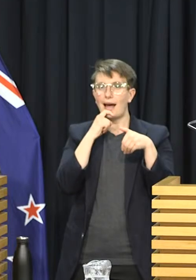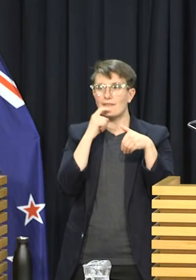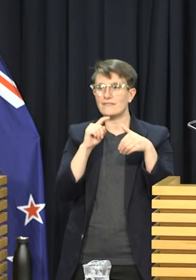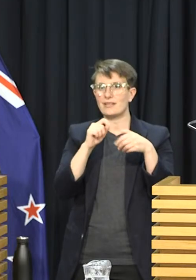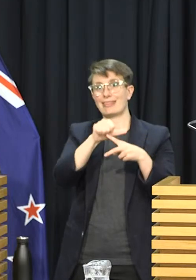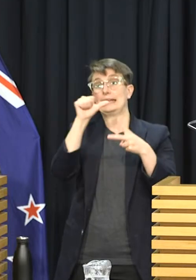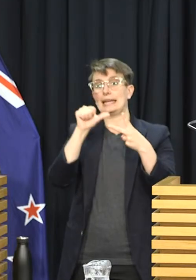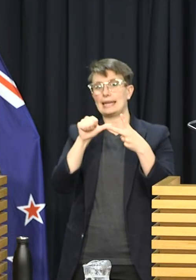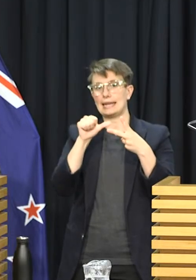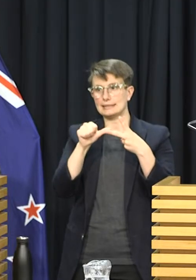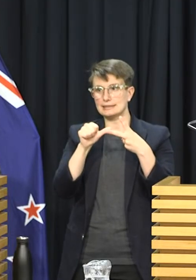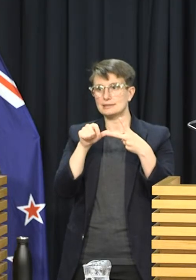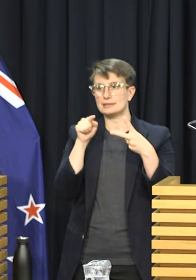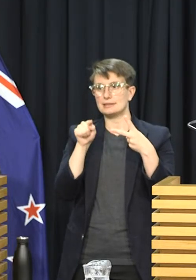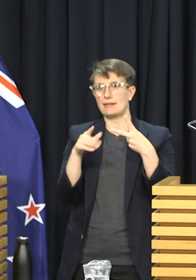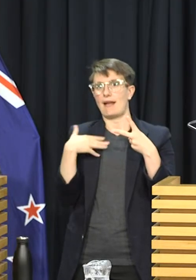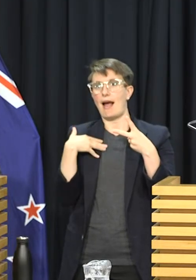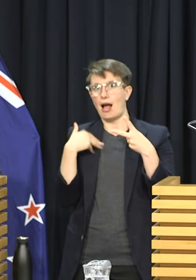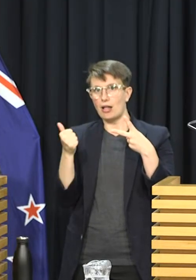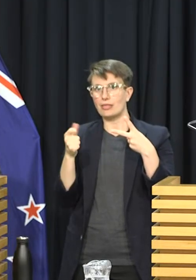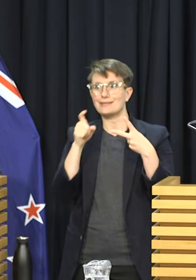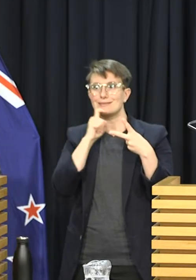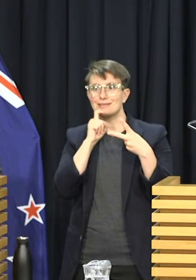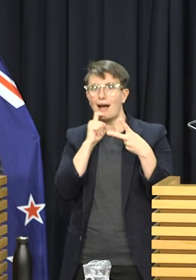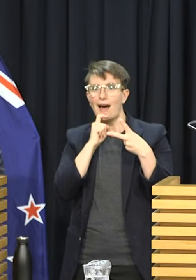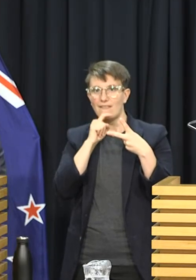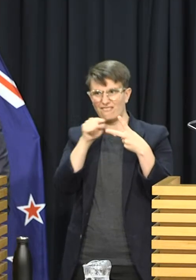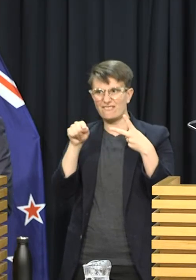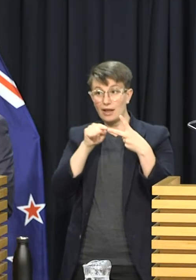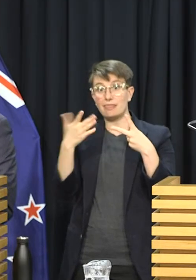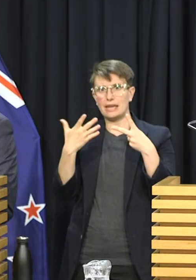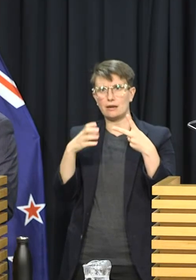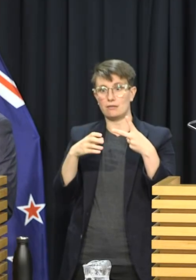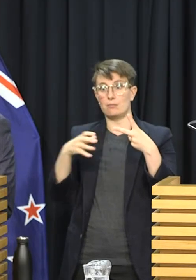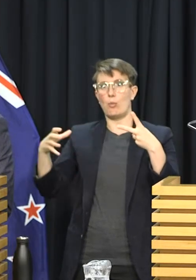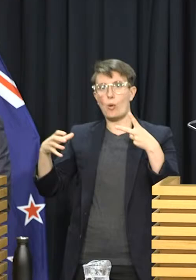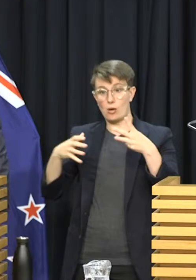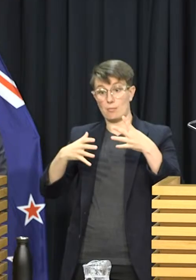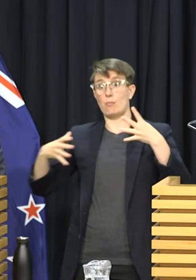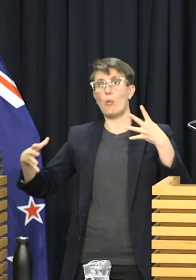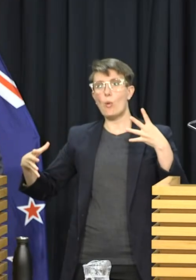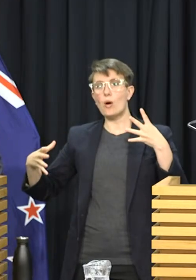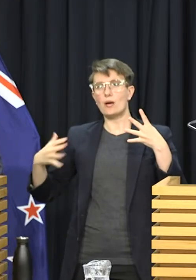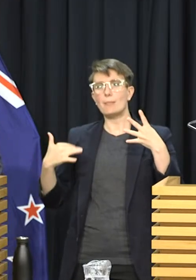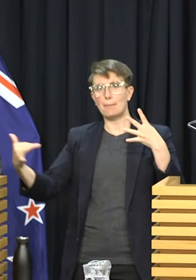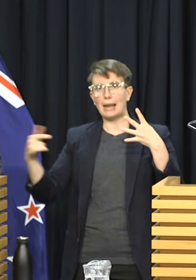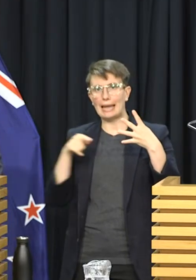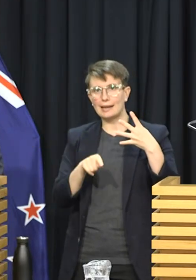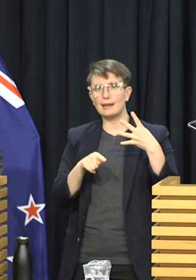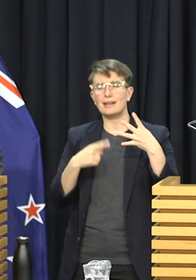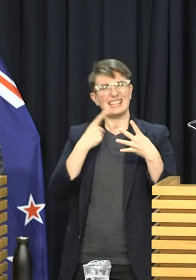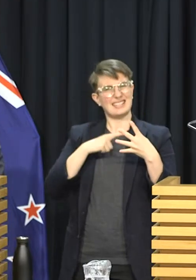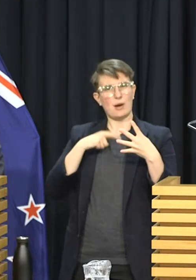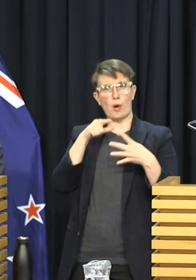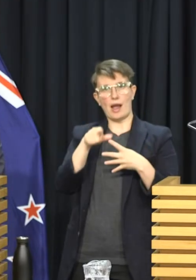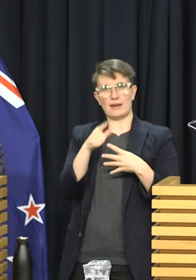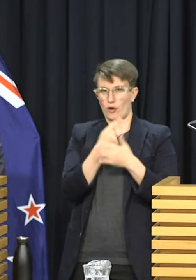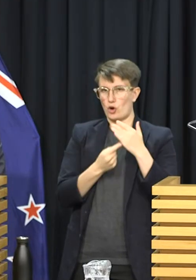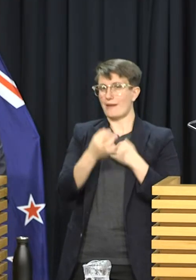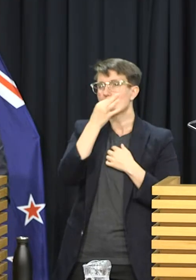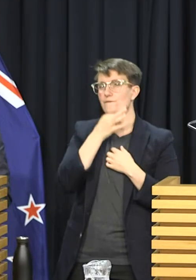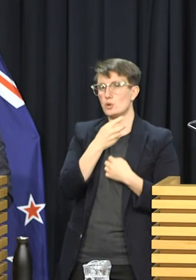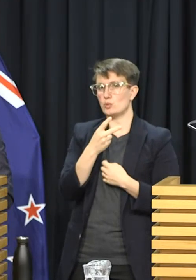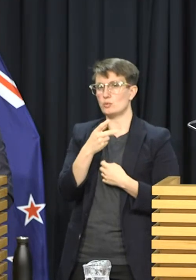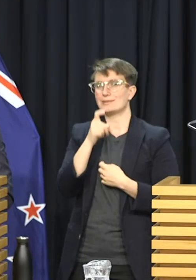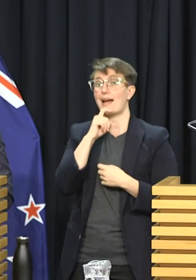odd people have been trained as vaccinators, only 300 or 400 are actually working at the moment. Is that part of that ramping up so you don't run out of vaccine too early and